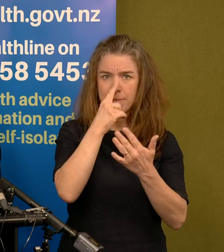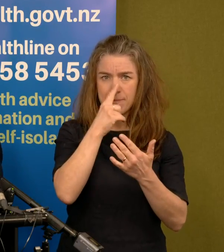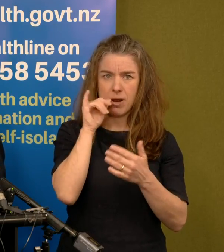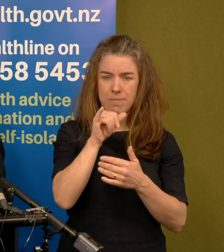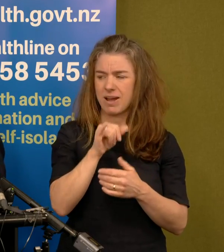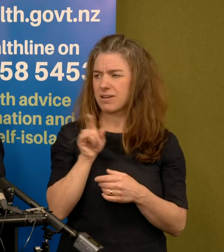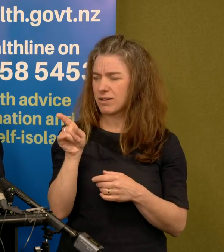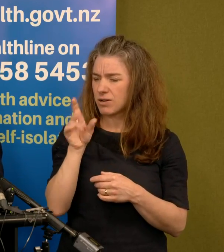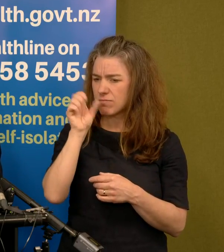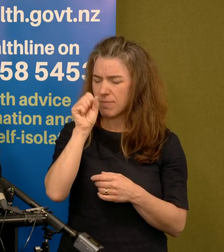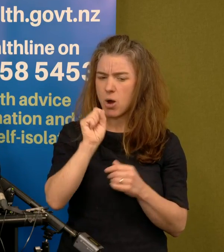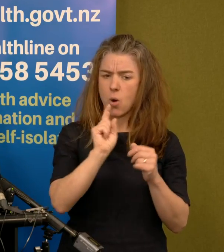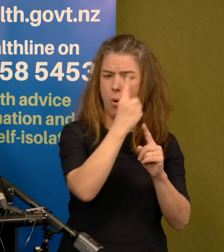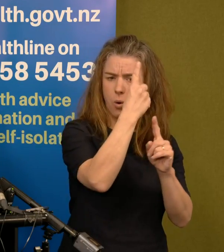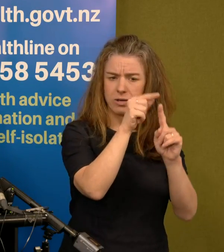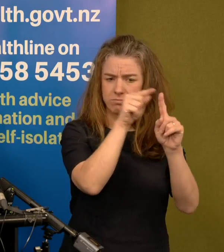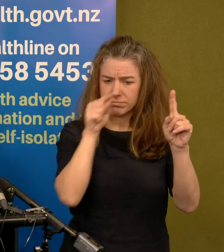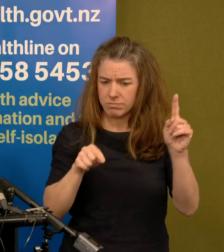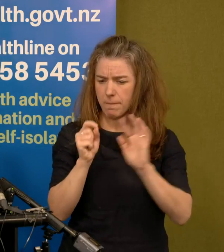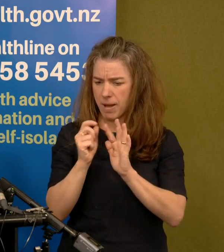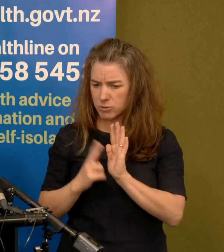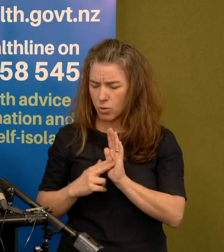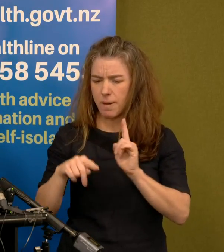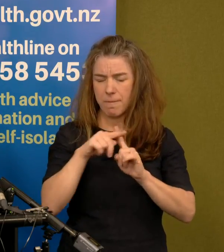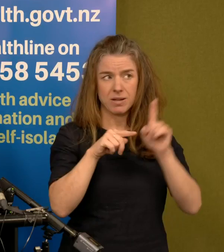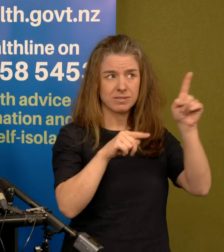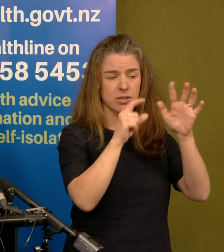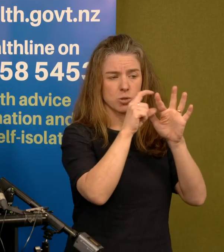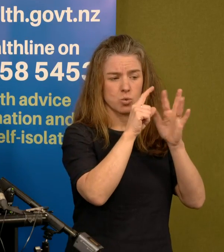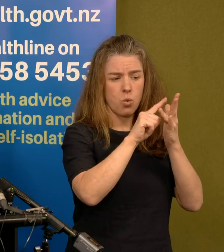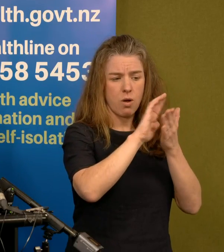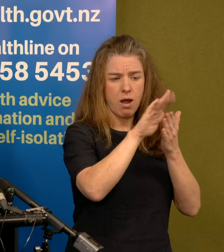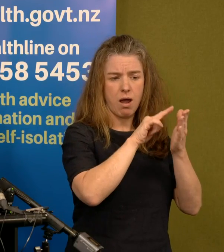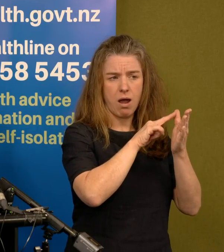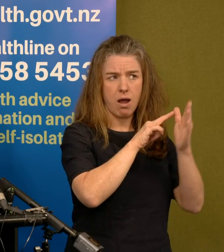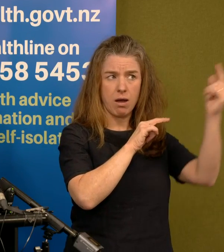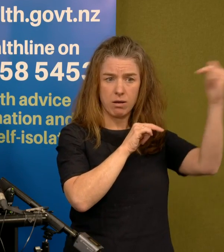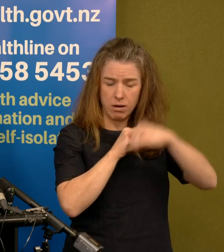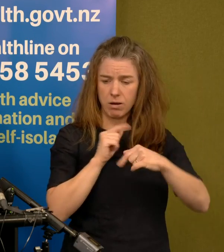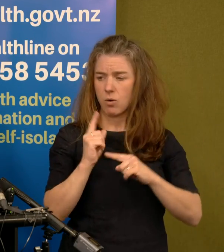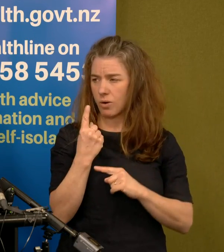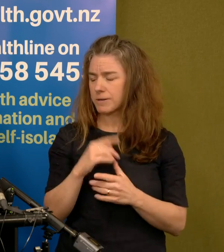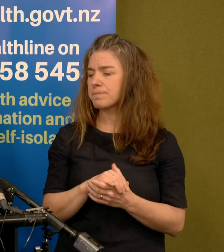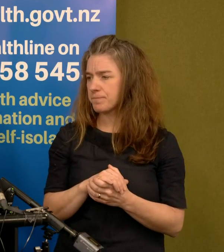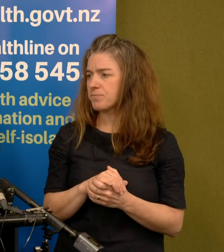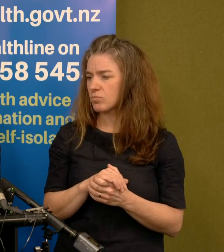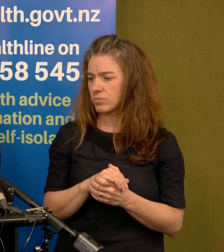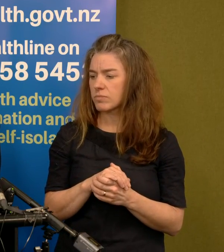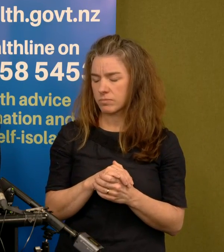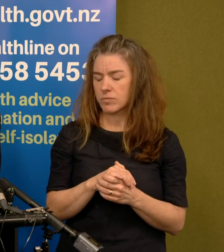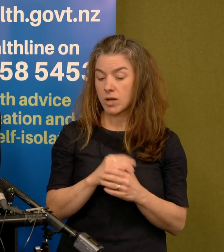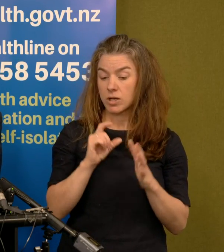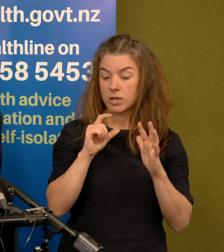there was a confirmed. North yes, and yep. The Doha. Yep, of the close contacts. Yes, so